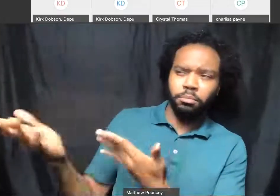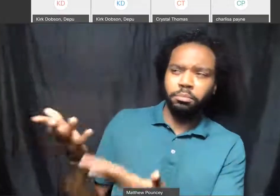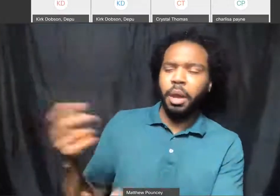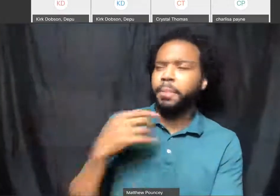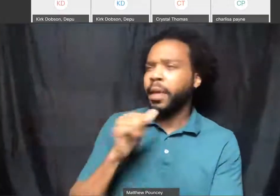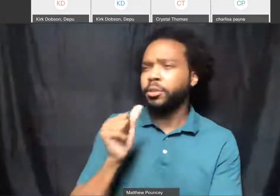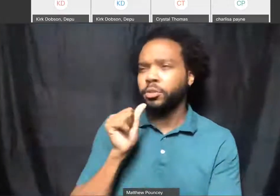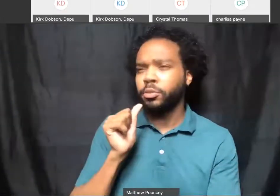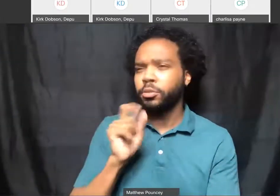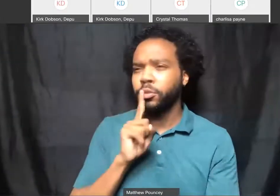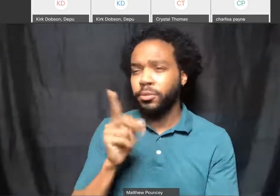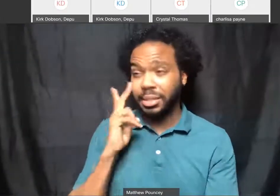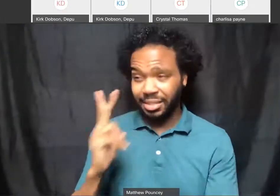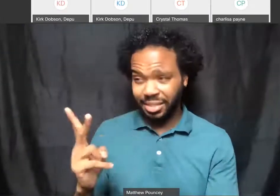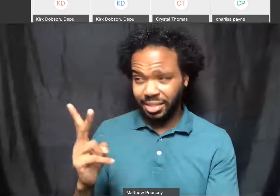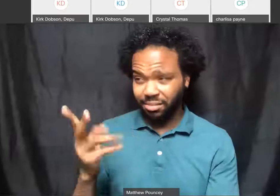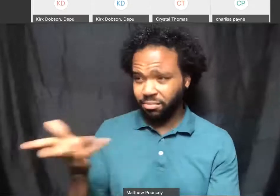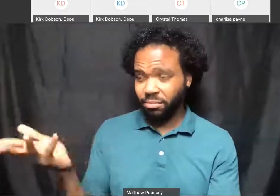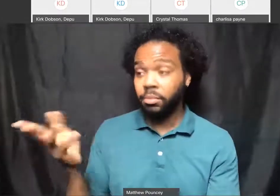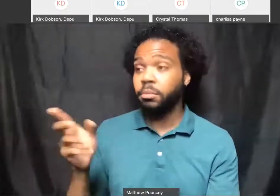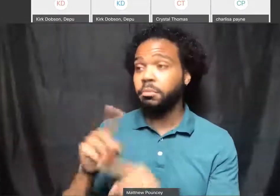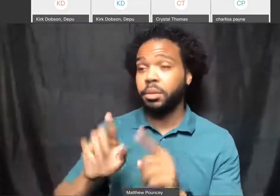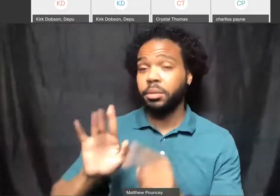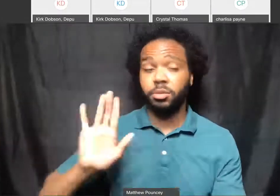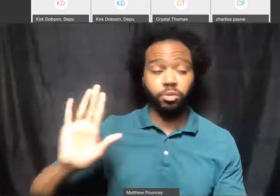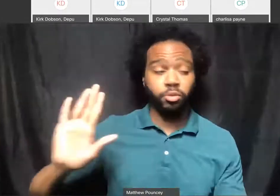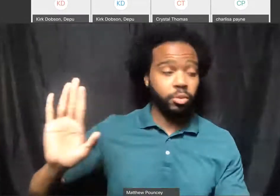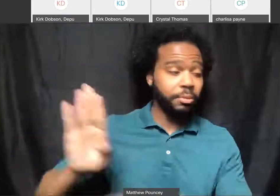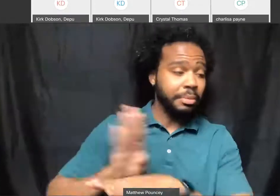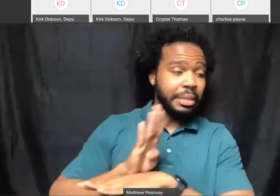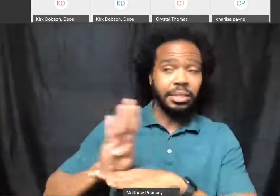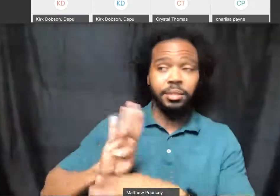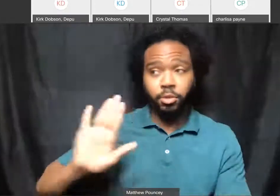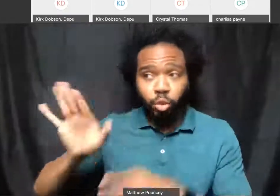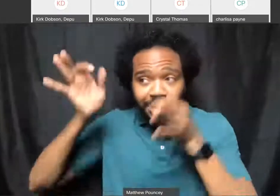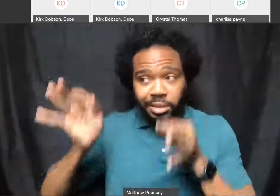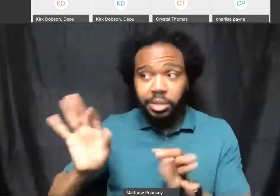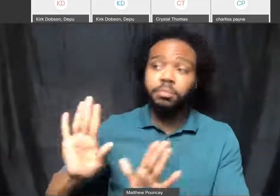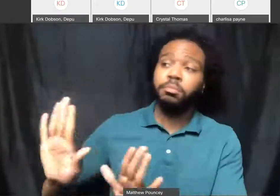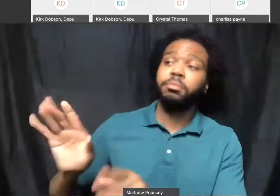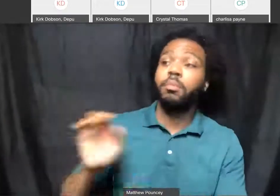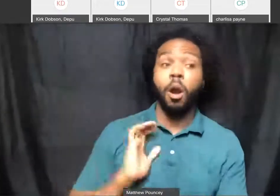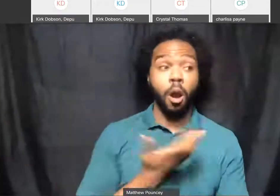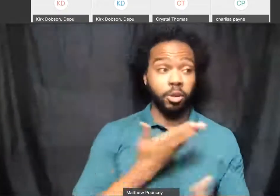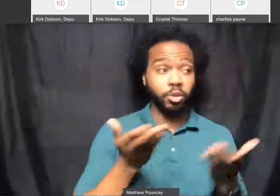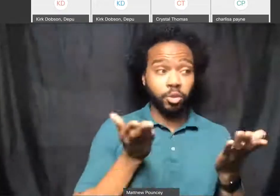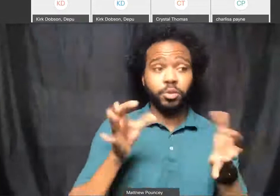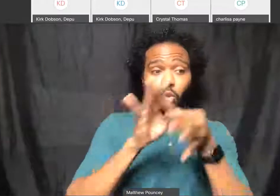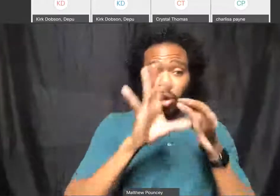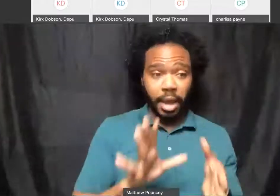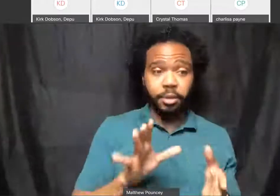that, but, you know, it's your business, so you can make those determinations. Our service coordinators come out to your